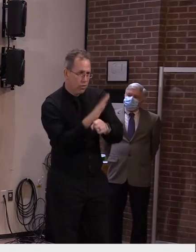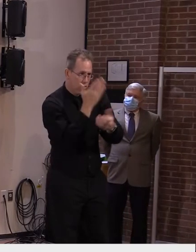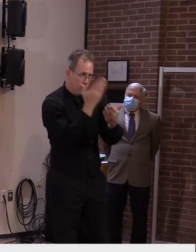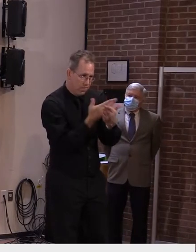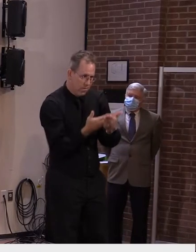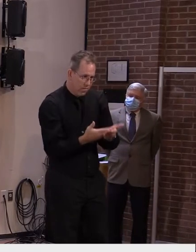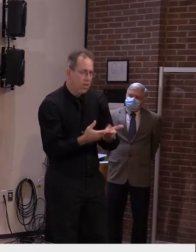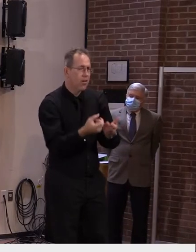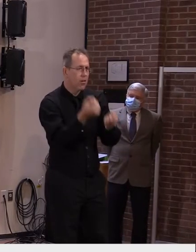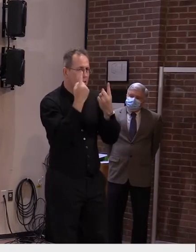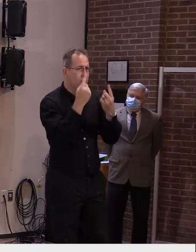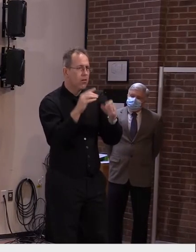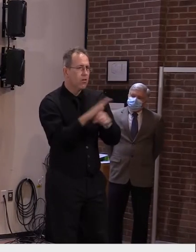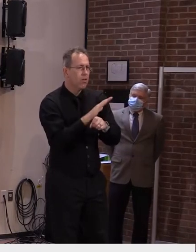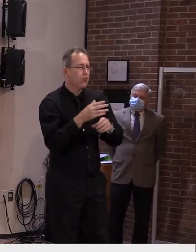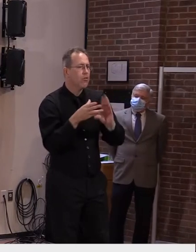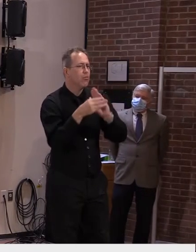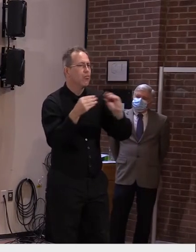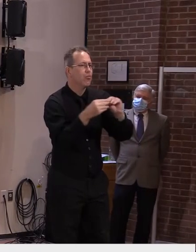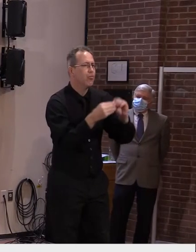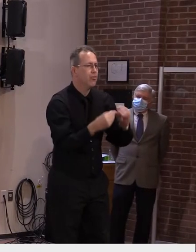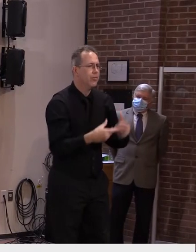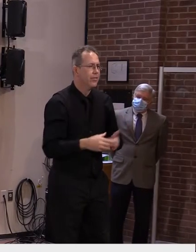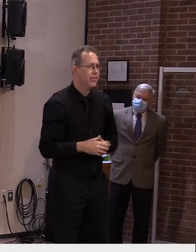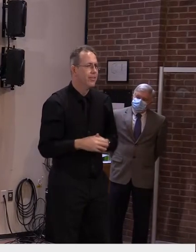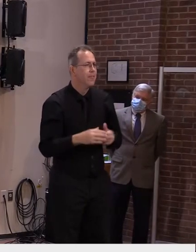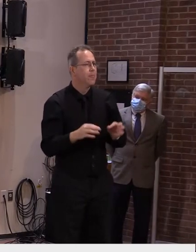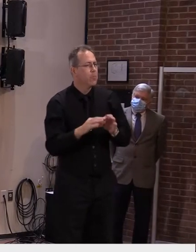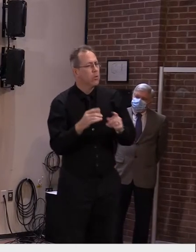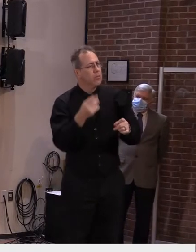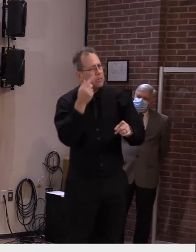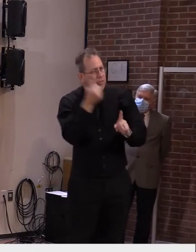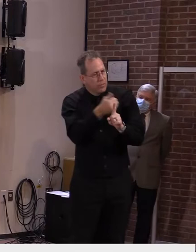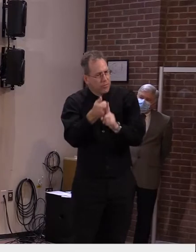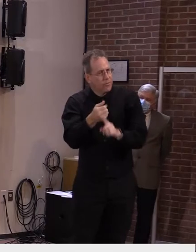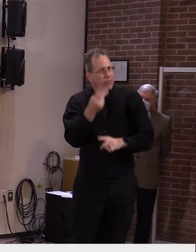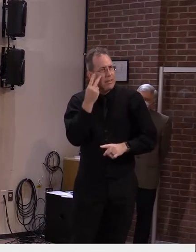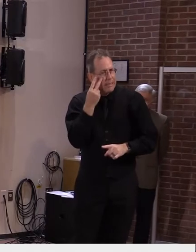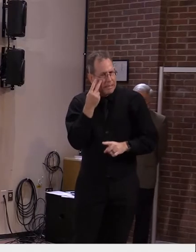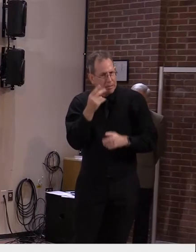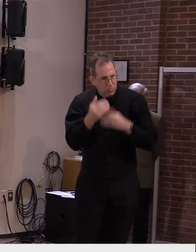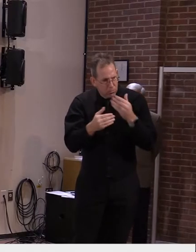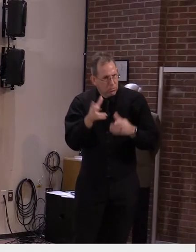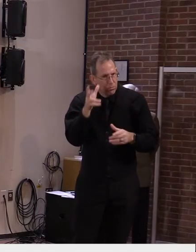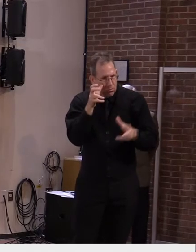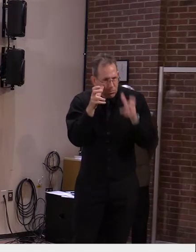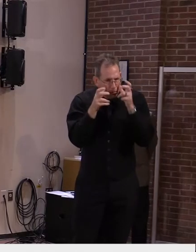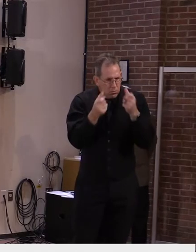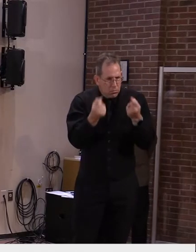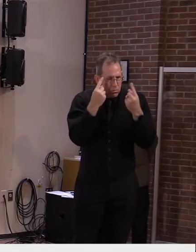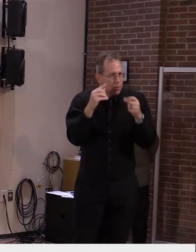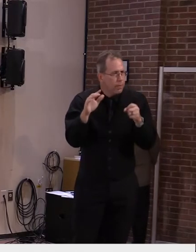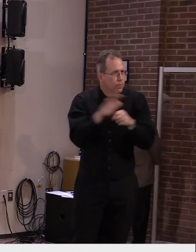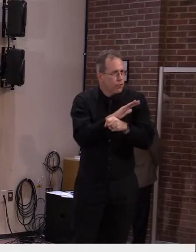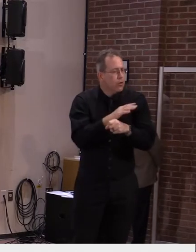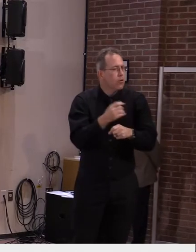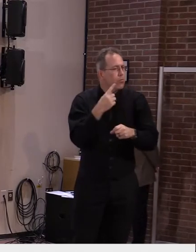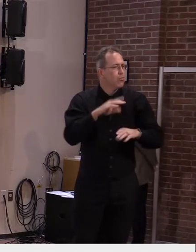and a half, and we need to continue to do. And then we'll react accordingly based on the information that we receive.